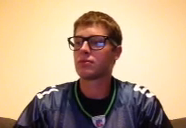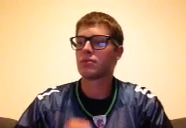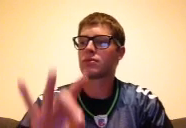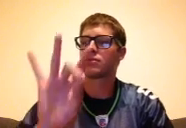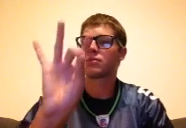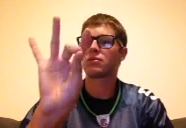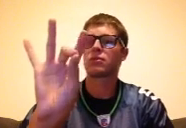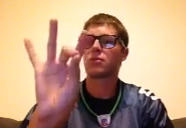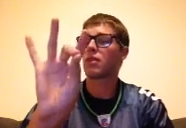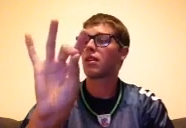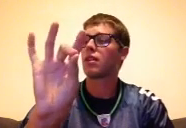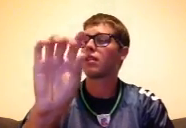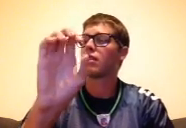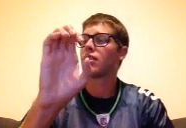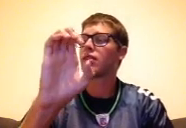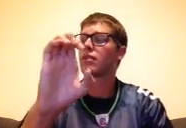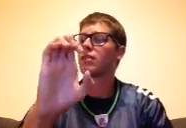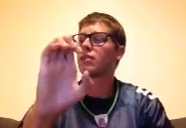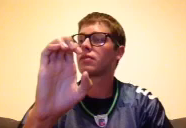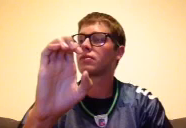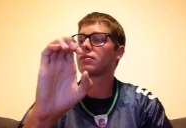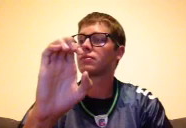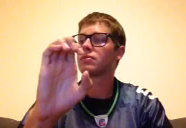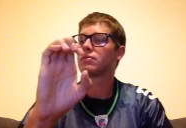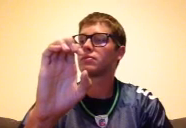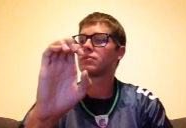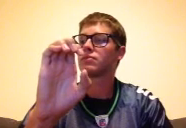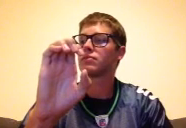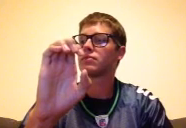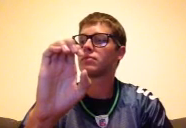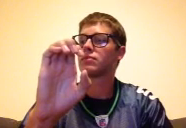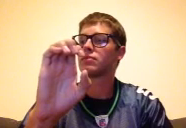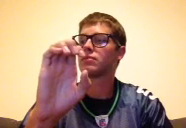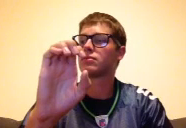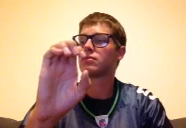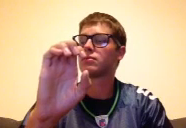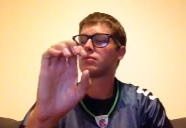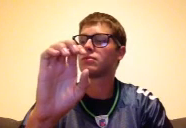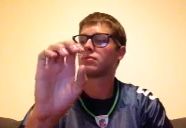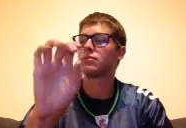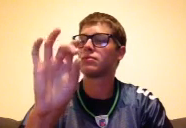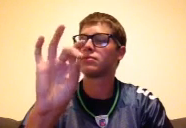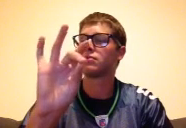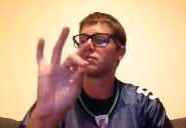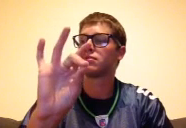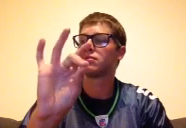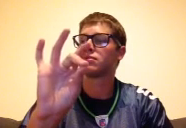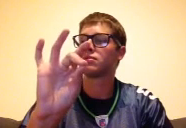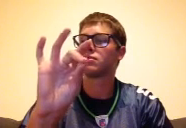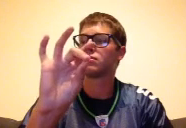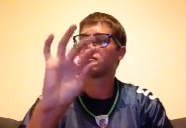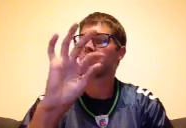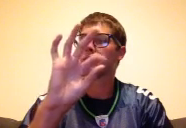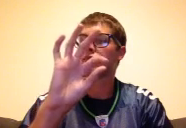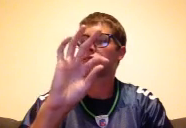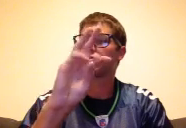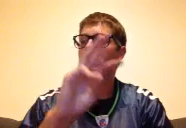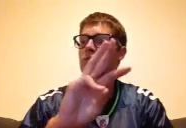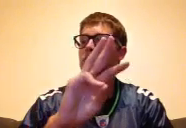You. Benjamin. Not everyone has a ticket oak, Go to bed, champ. but everyone can use StubHub. StubHub, where do you want to